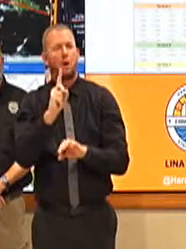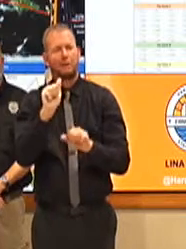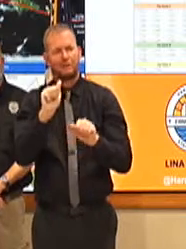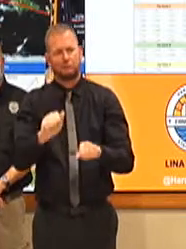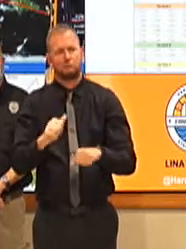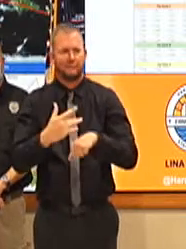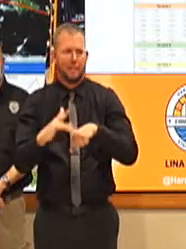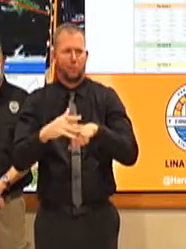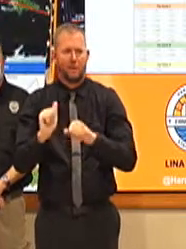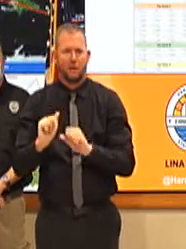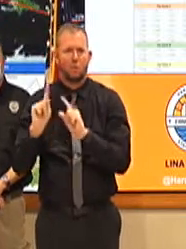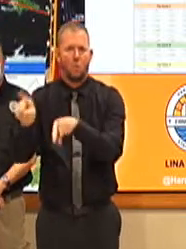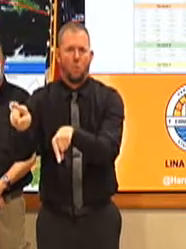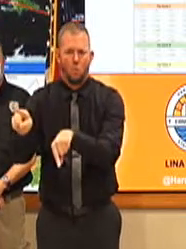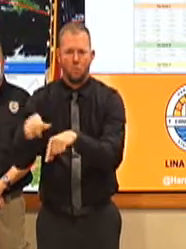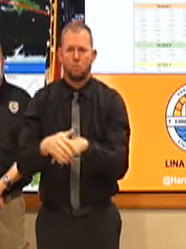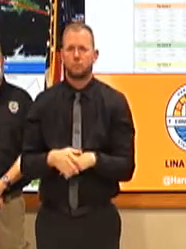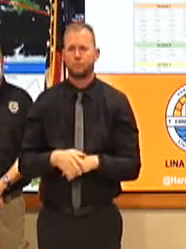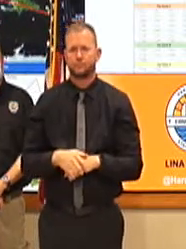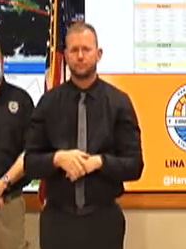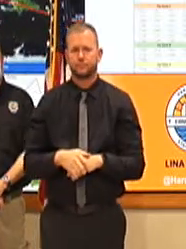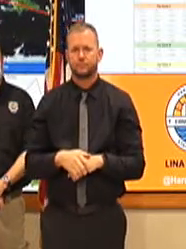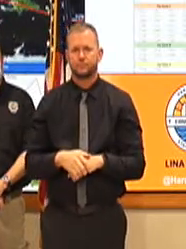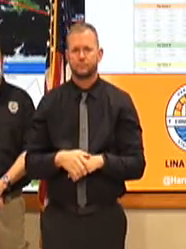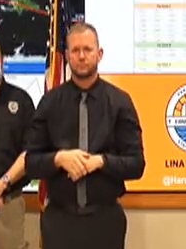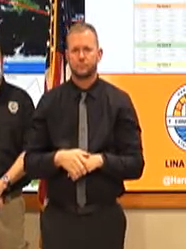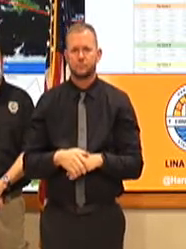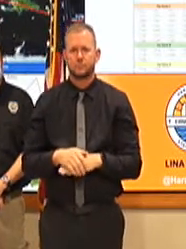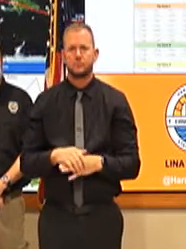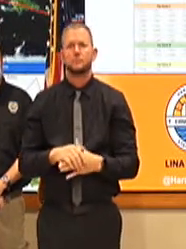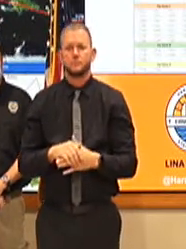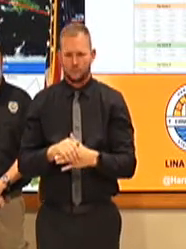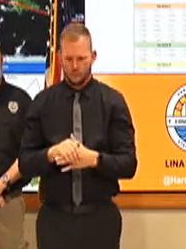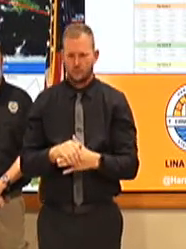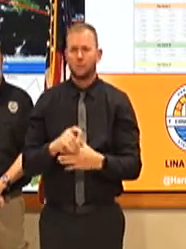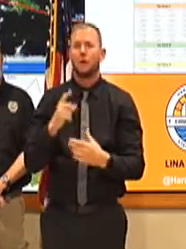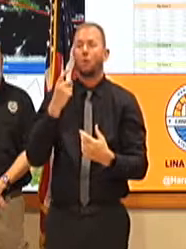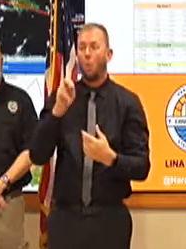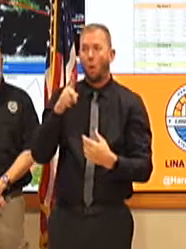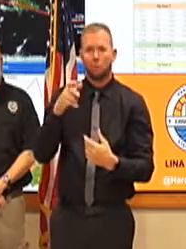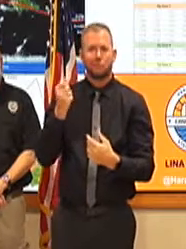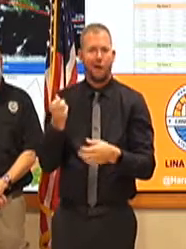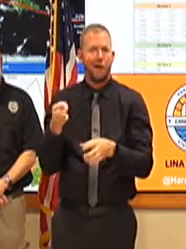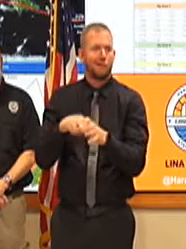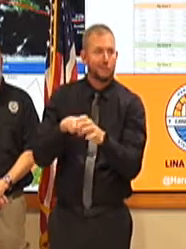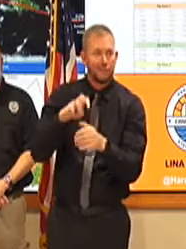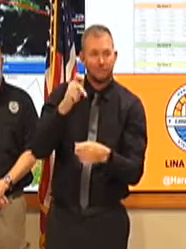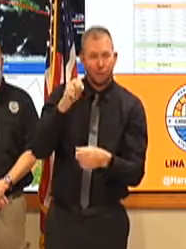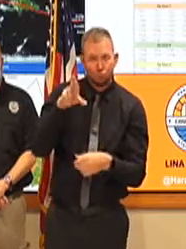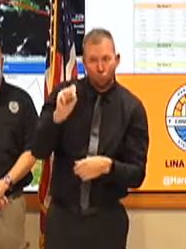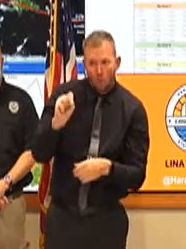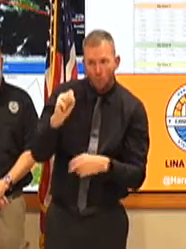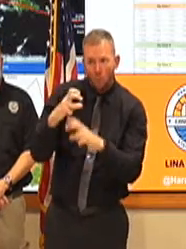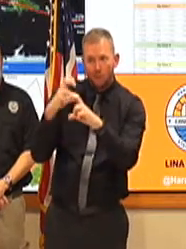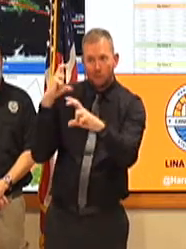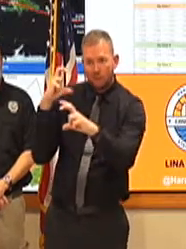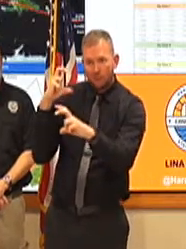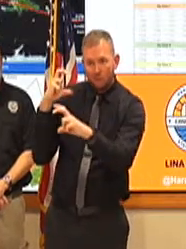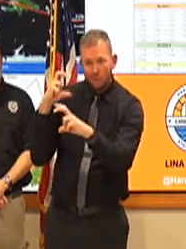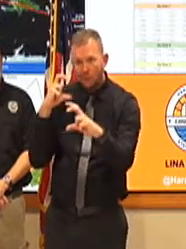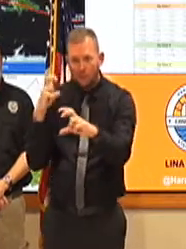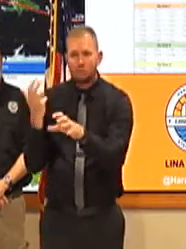cases, for example, we'll be utilizing Metro that will be carrying people to other potential shelters throughout the city of Houston